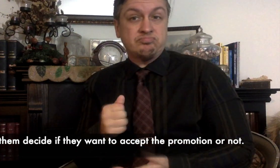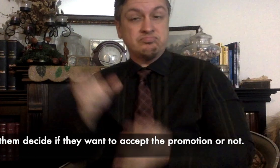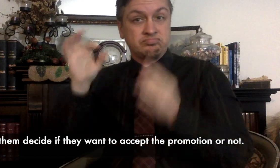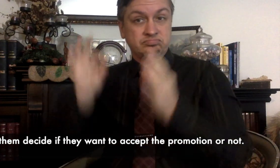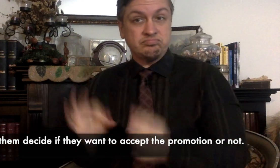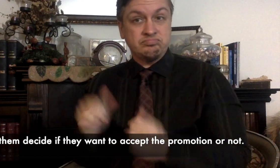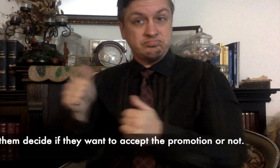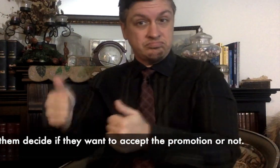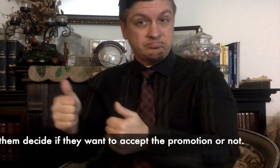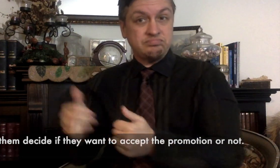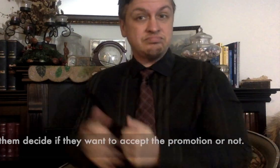it or not.